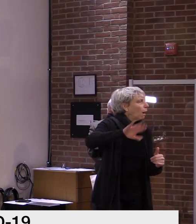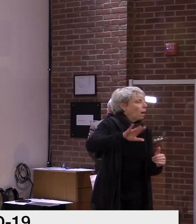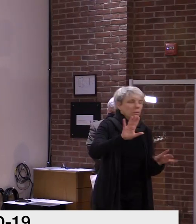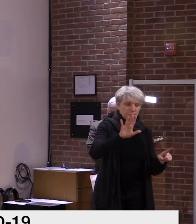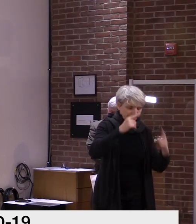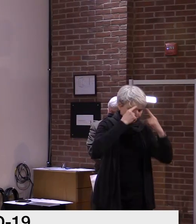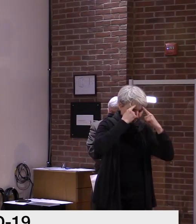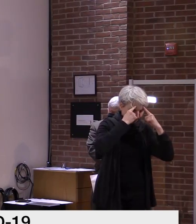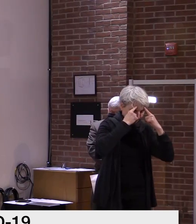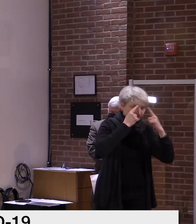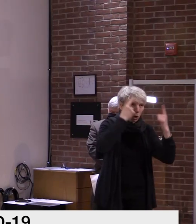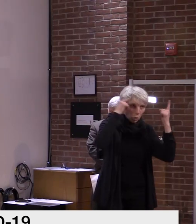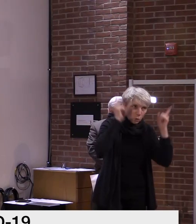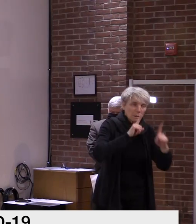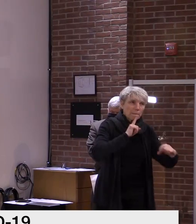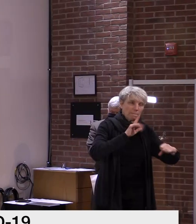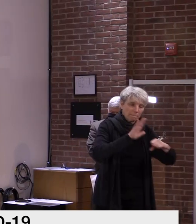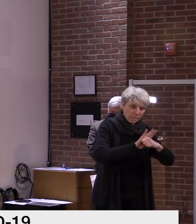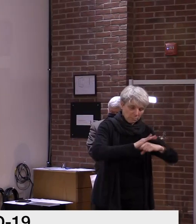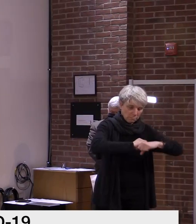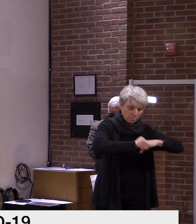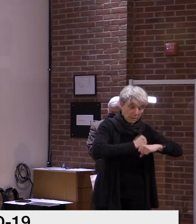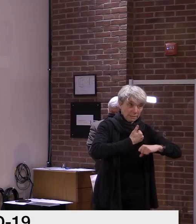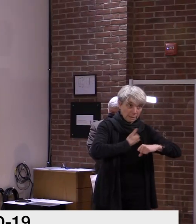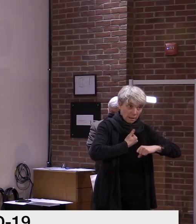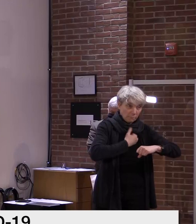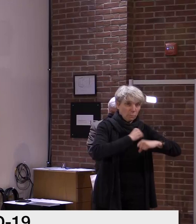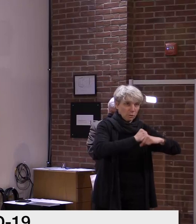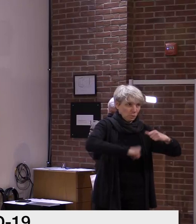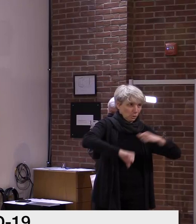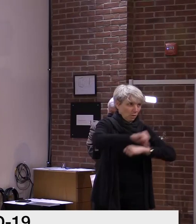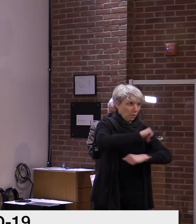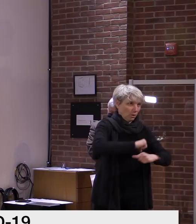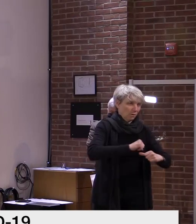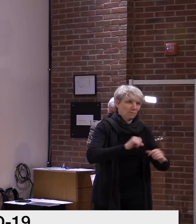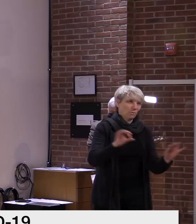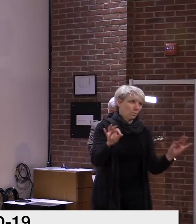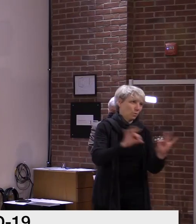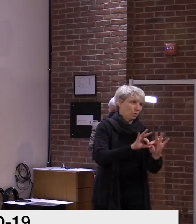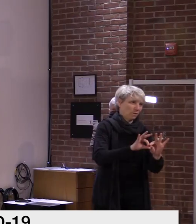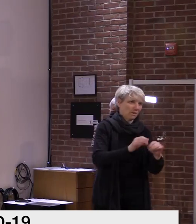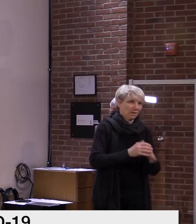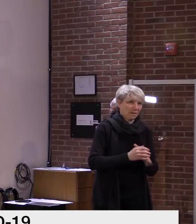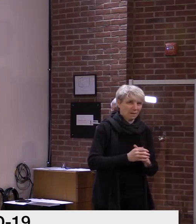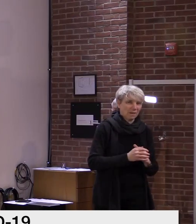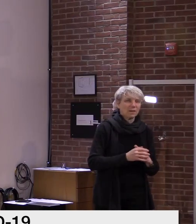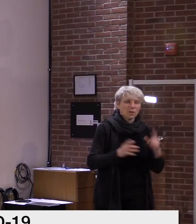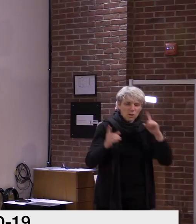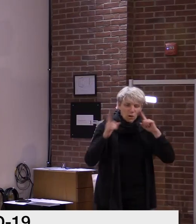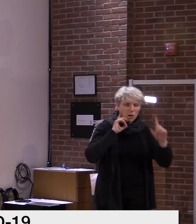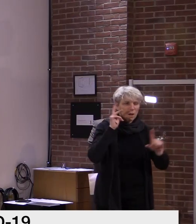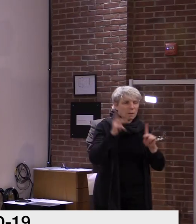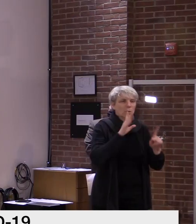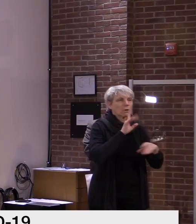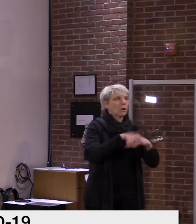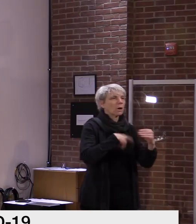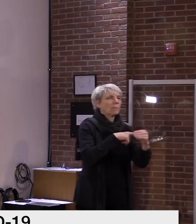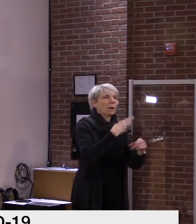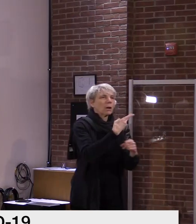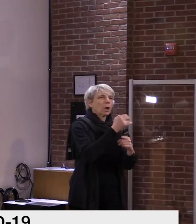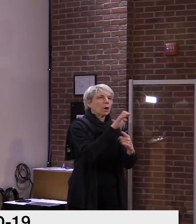protecting ourselves so we can protect one another. There's been much discussion of the concept of community